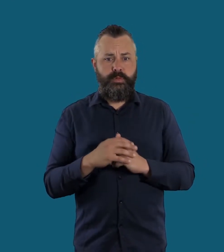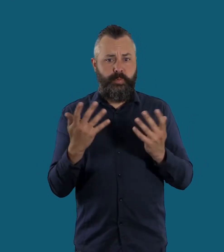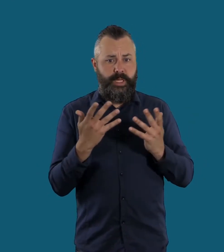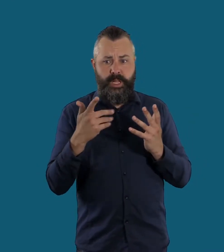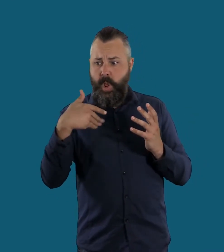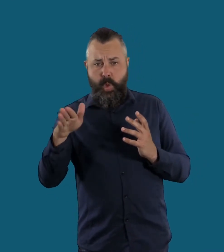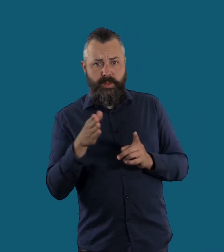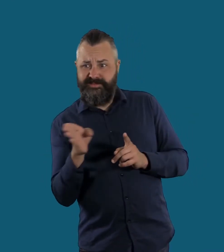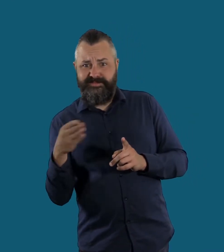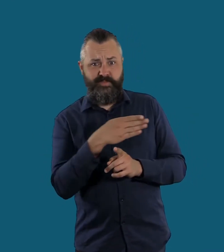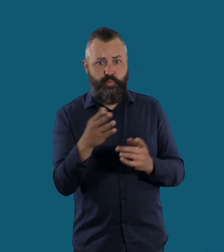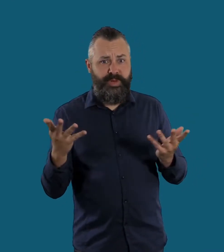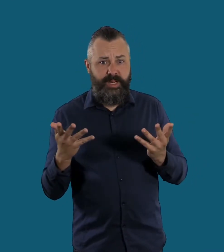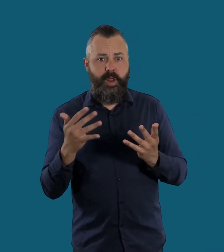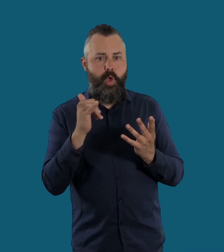where you will go,